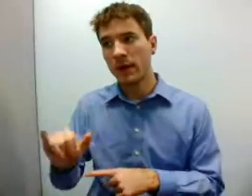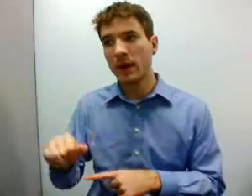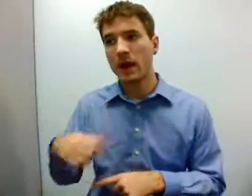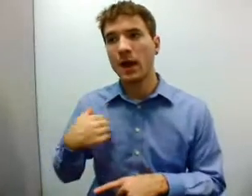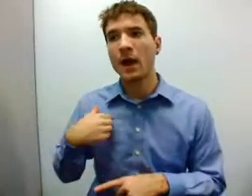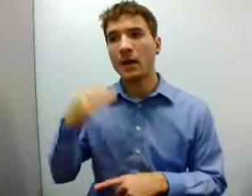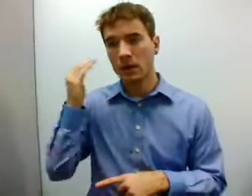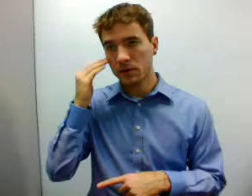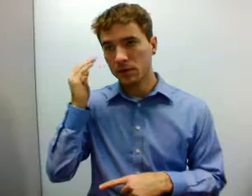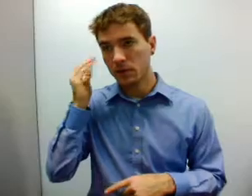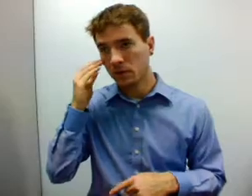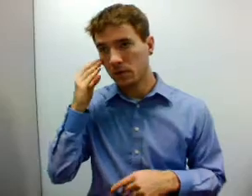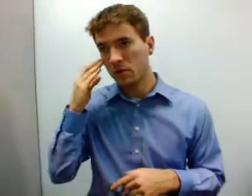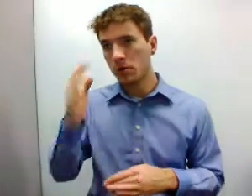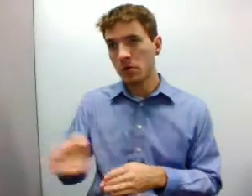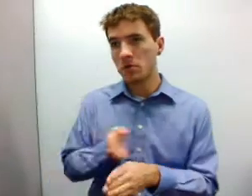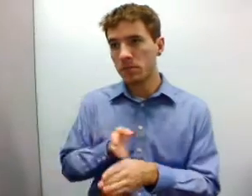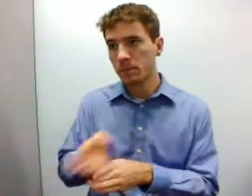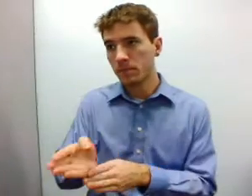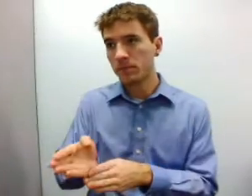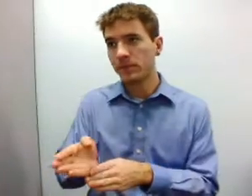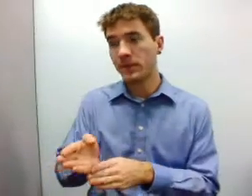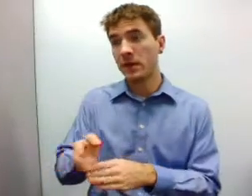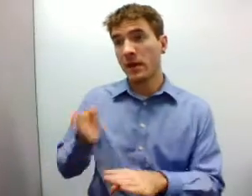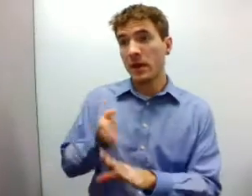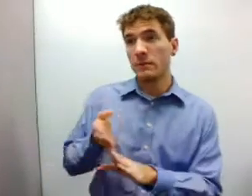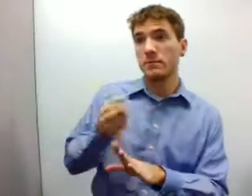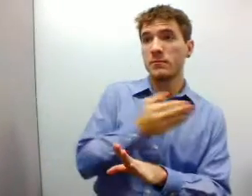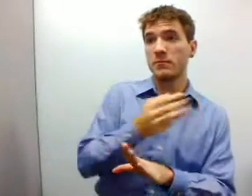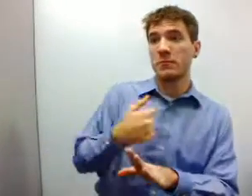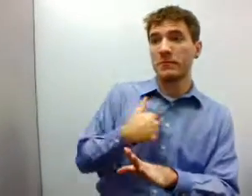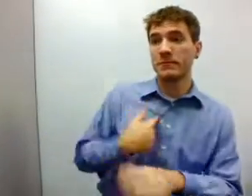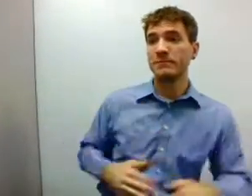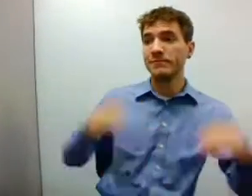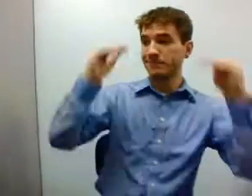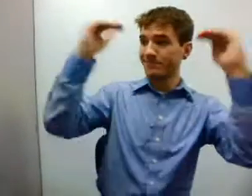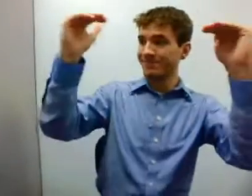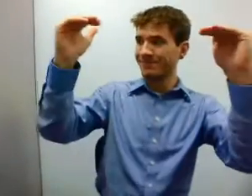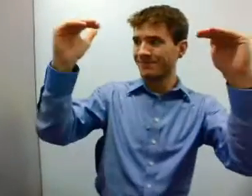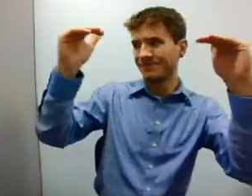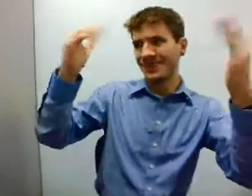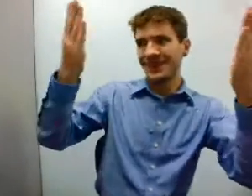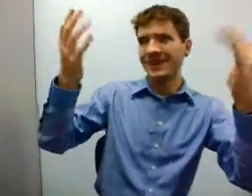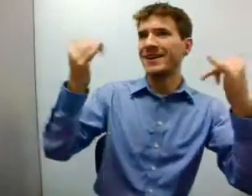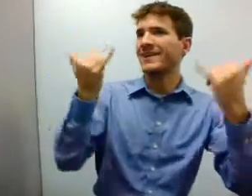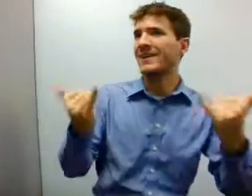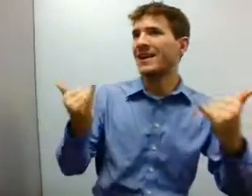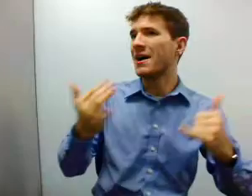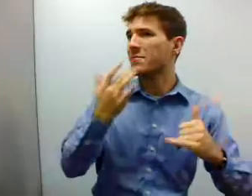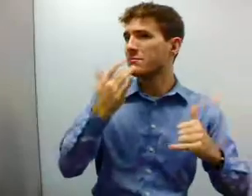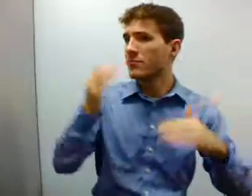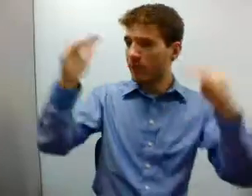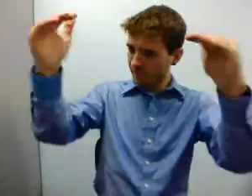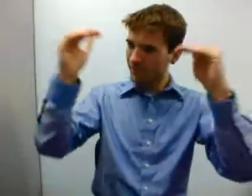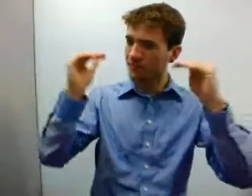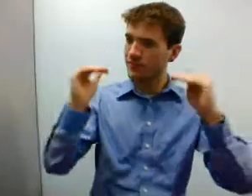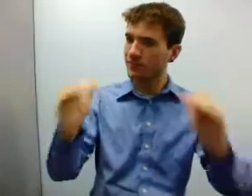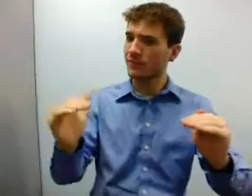industry well, and I don't need to be in charge. I've been the person on the totem pole before, and I can do that again. I'm really looking